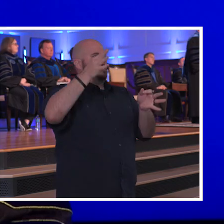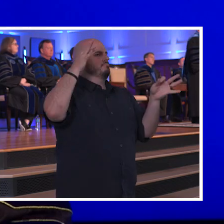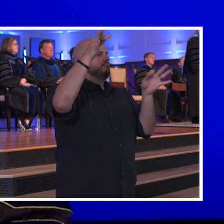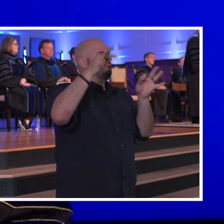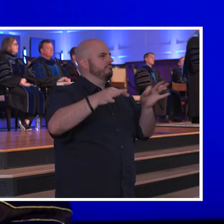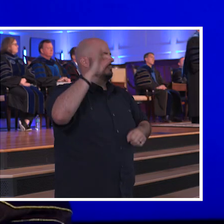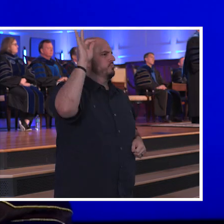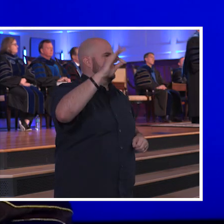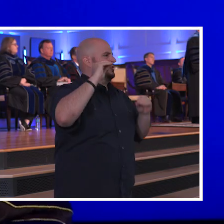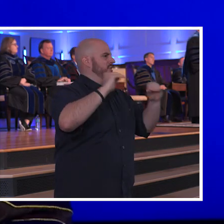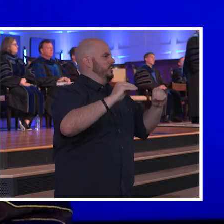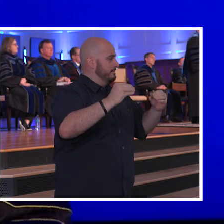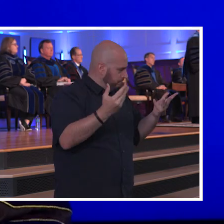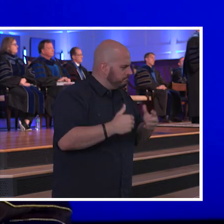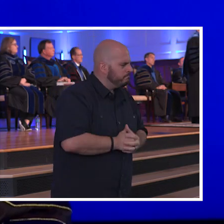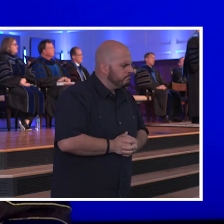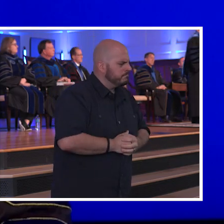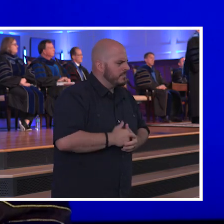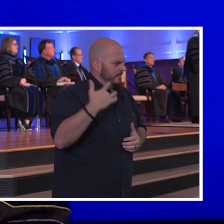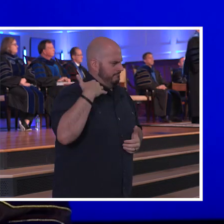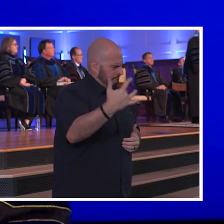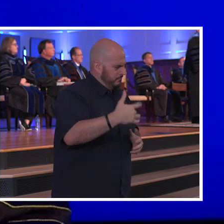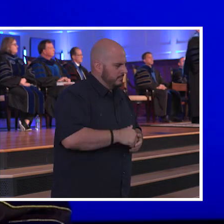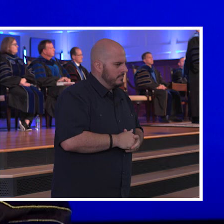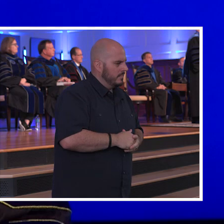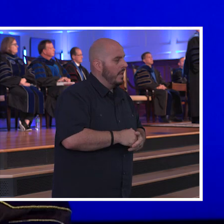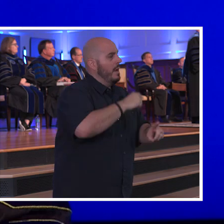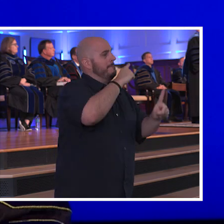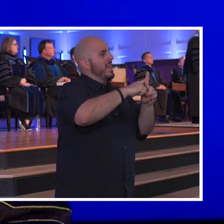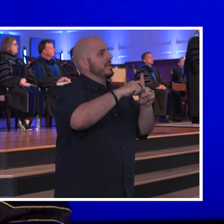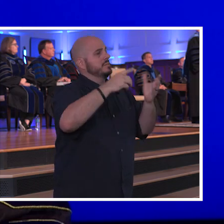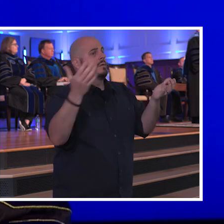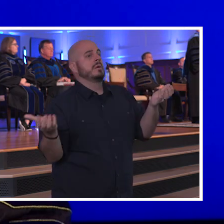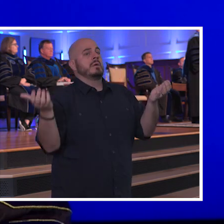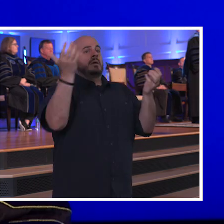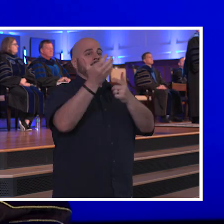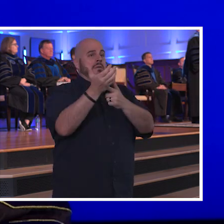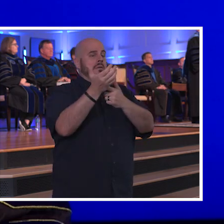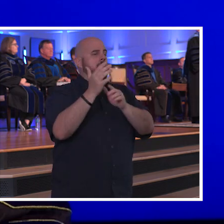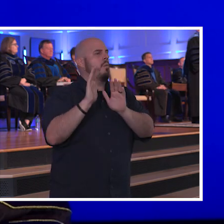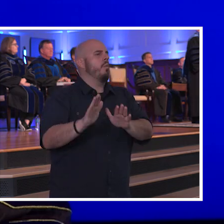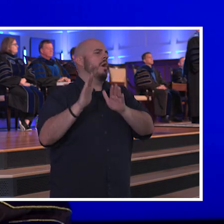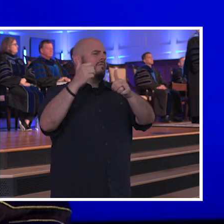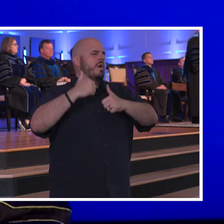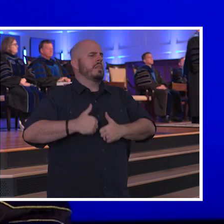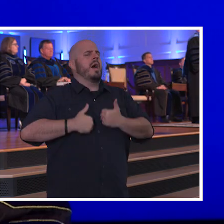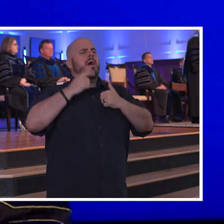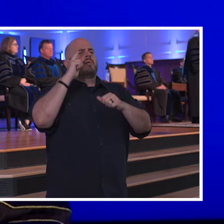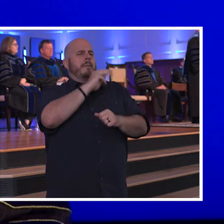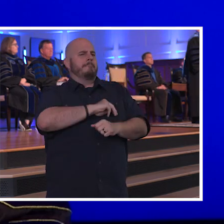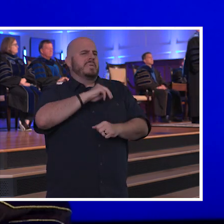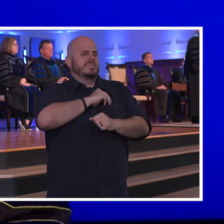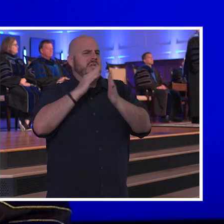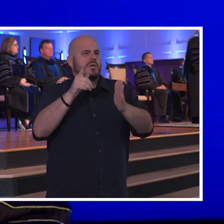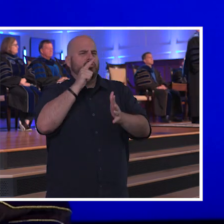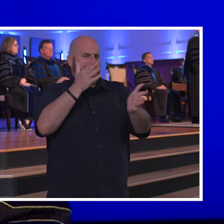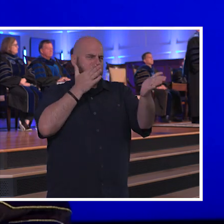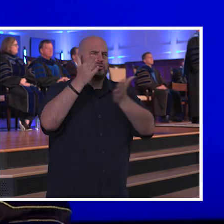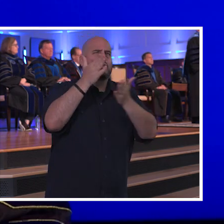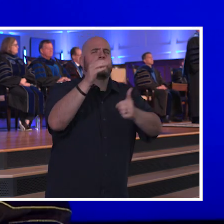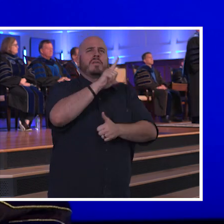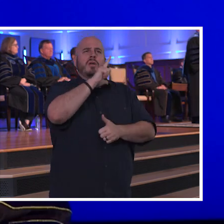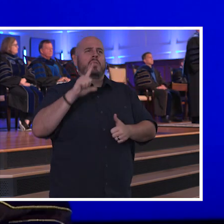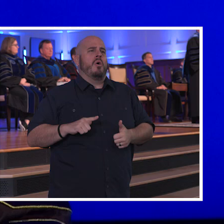But I also wed the life of a wonderful missionary to that particular text that serves, for the most part, as